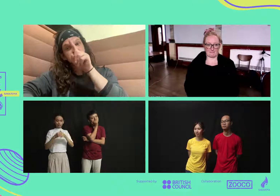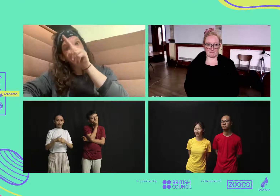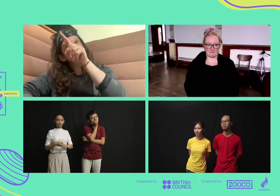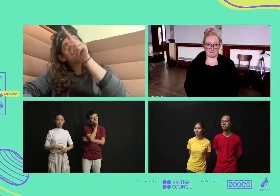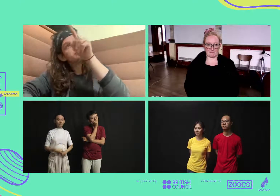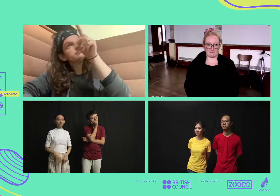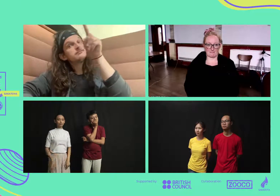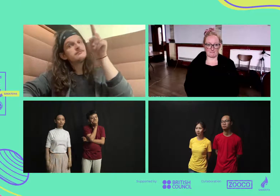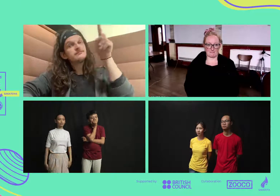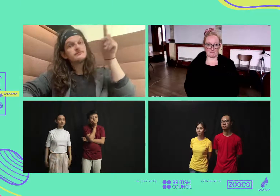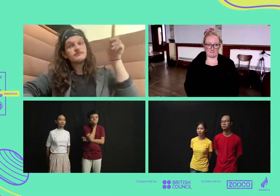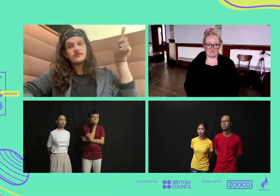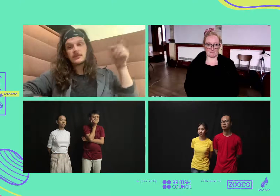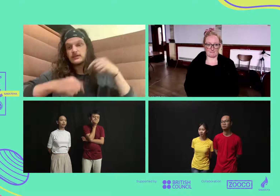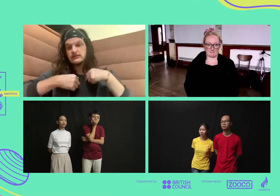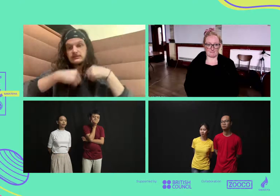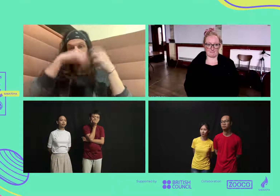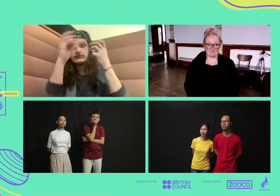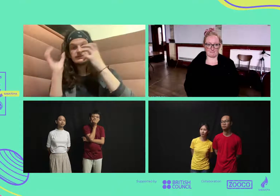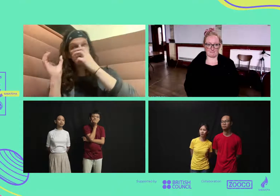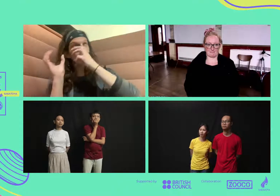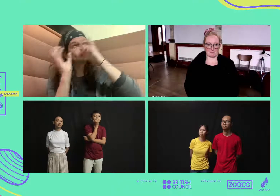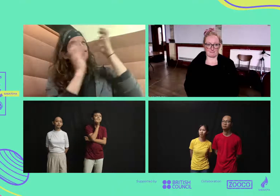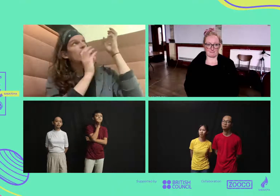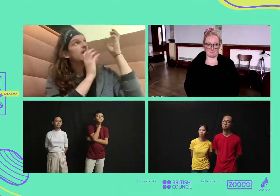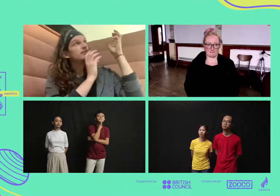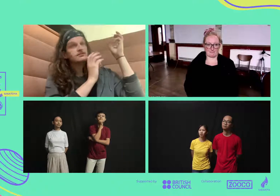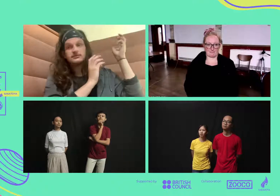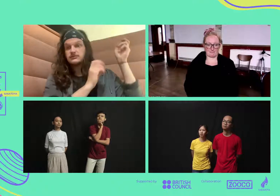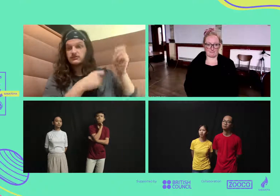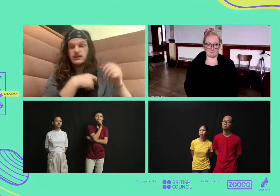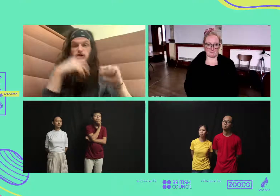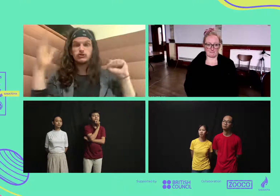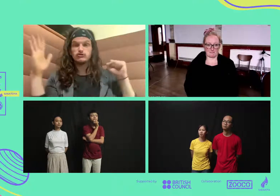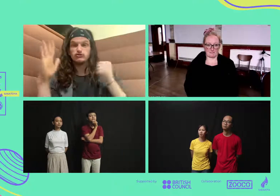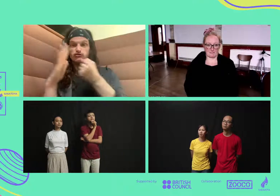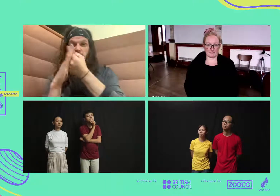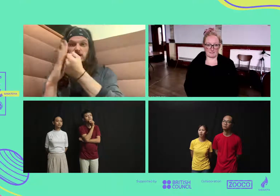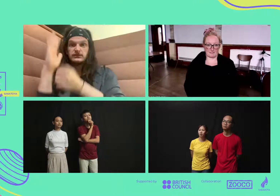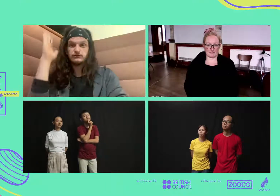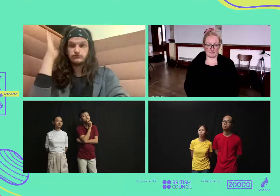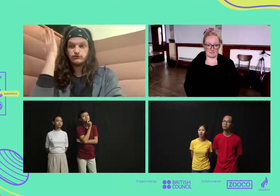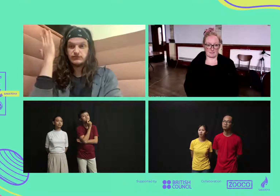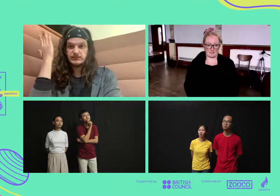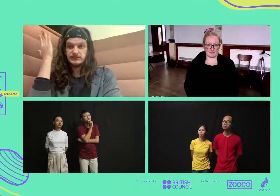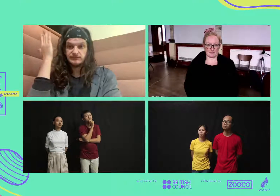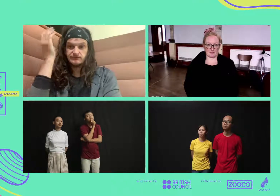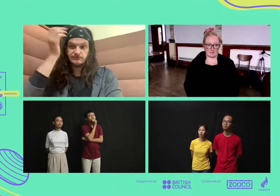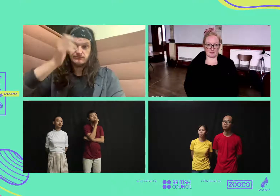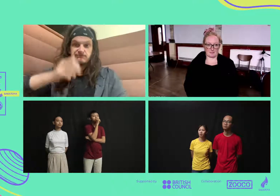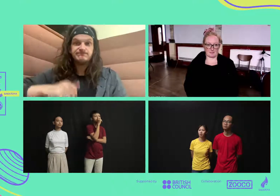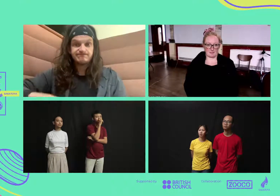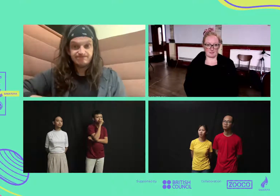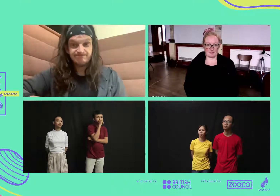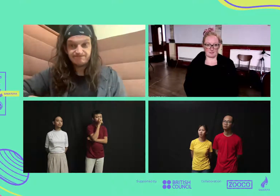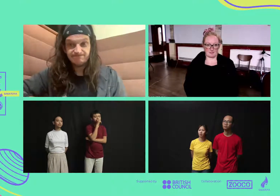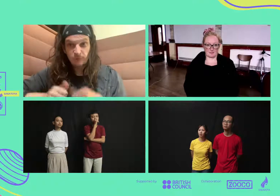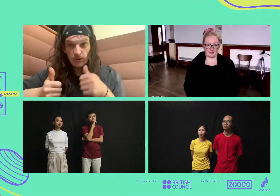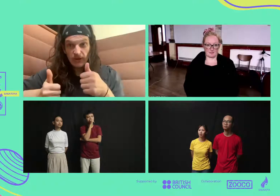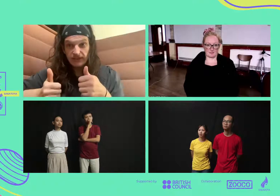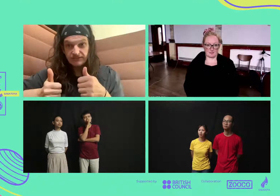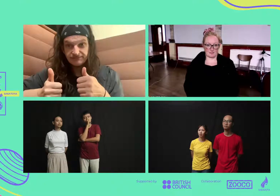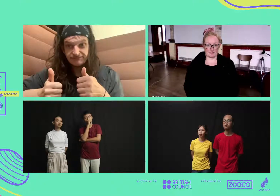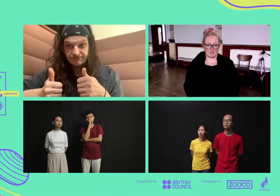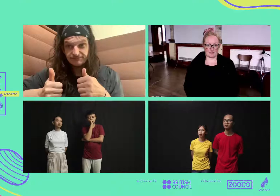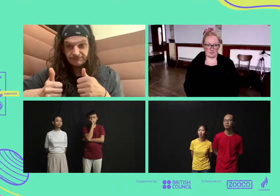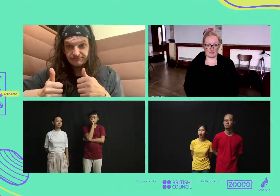and then I see a bird flying past, I get distracted by looking at the bird, and then I crash into